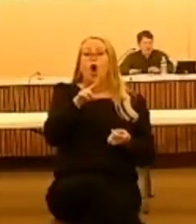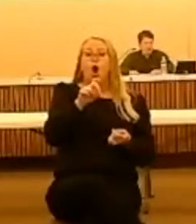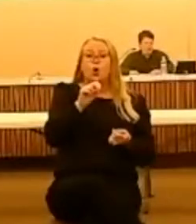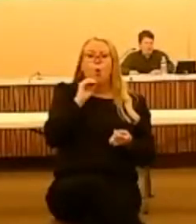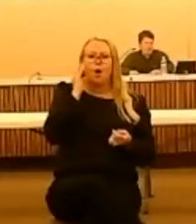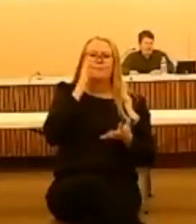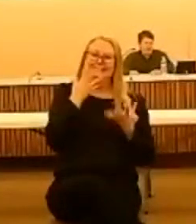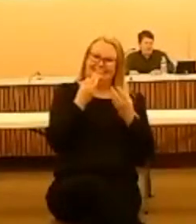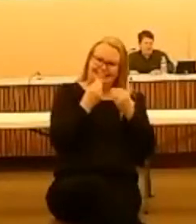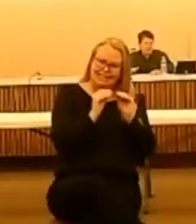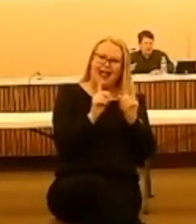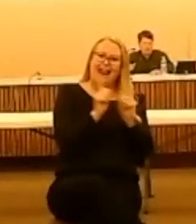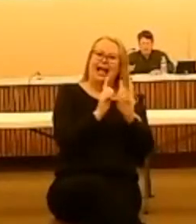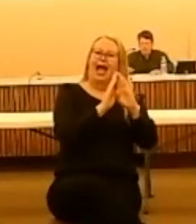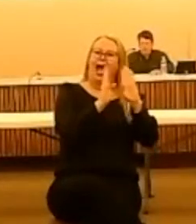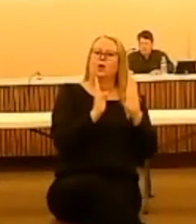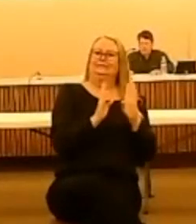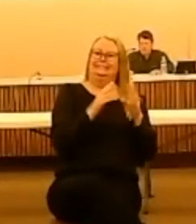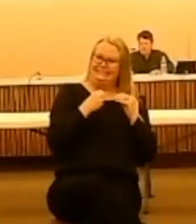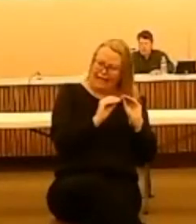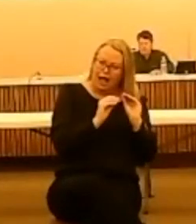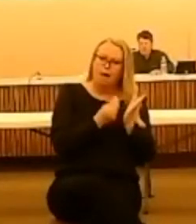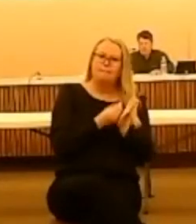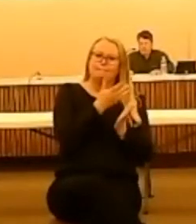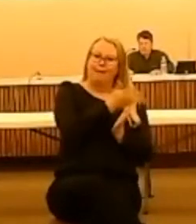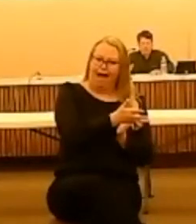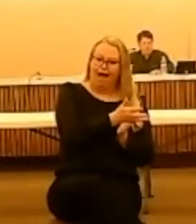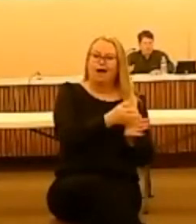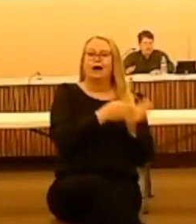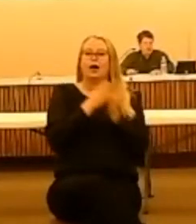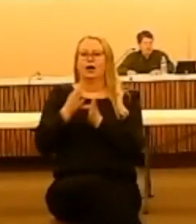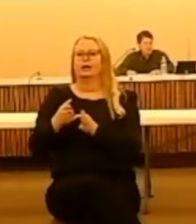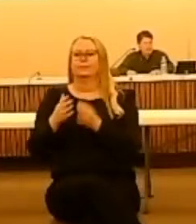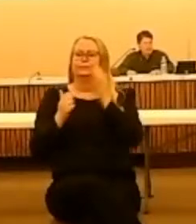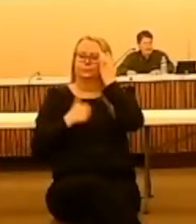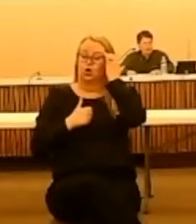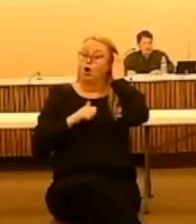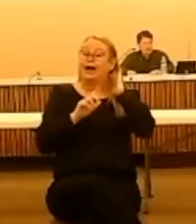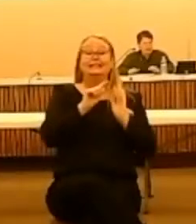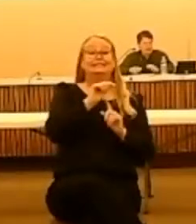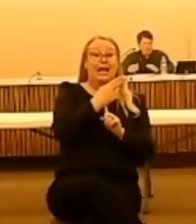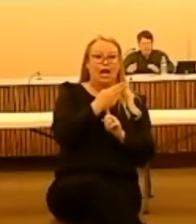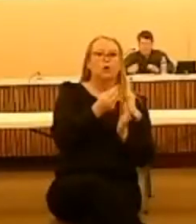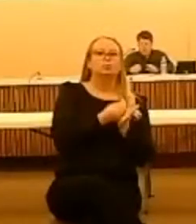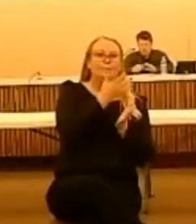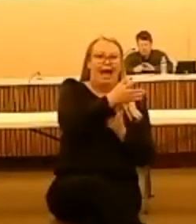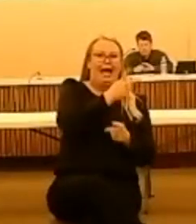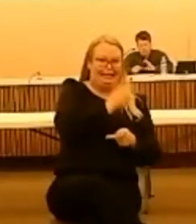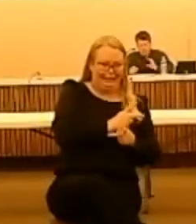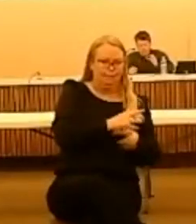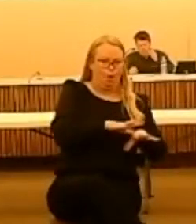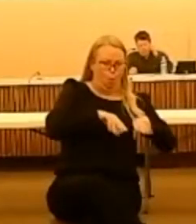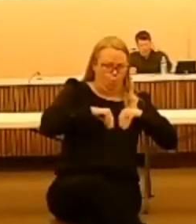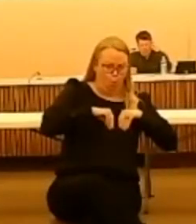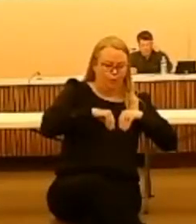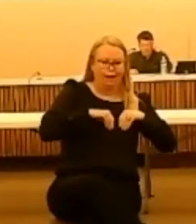up into individual parcels. The garden apartment, they're for rent, and it's all one parcel.